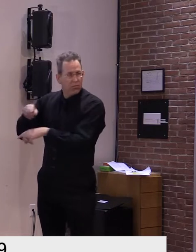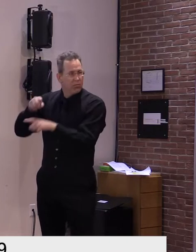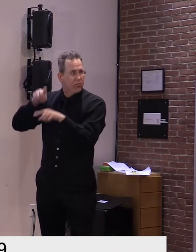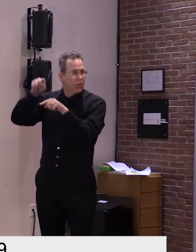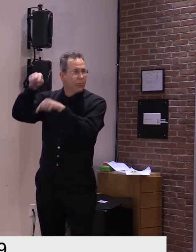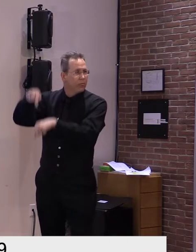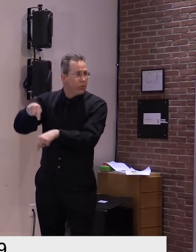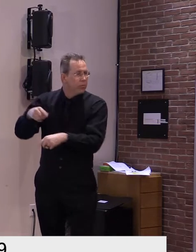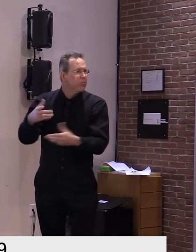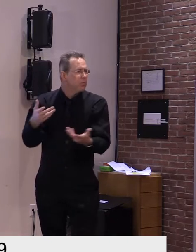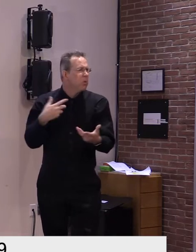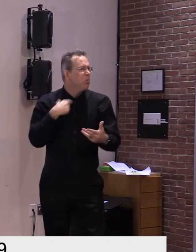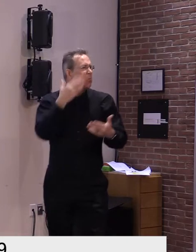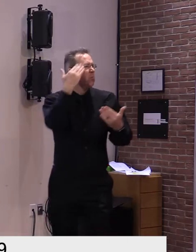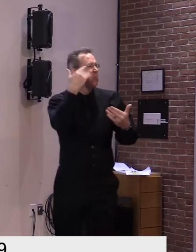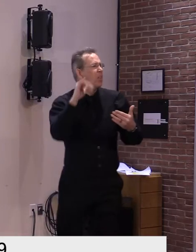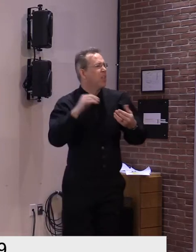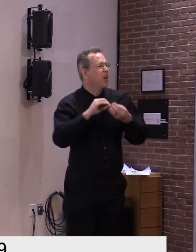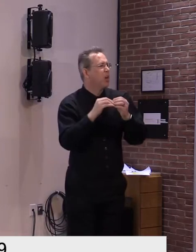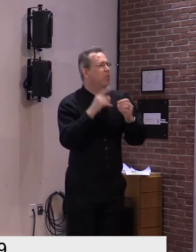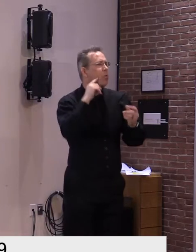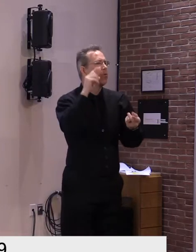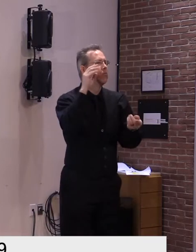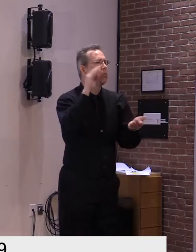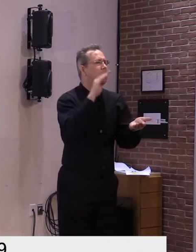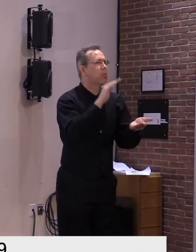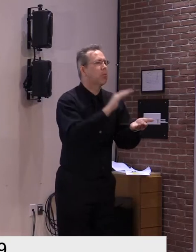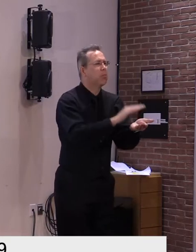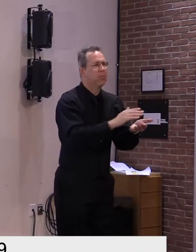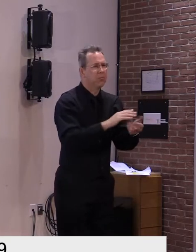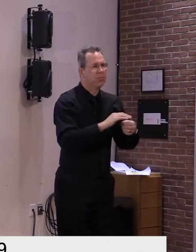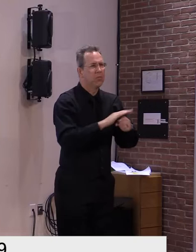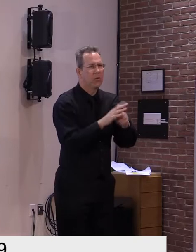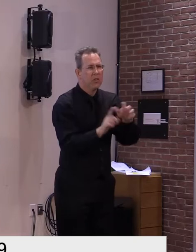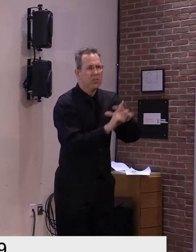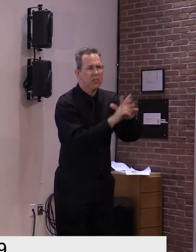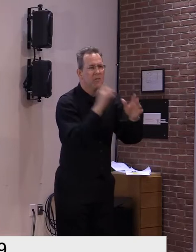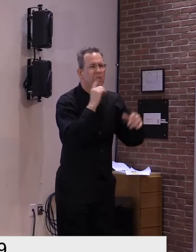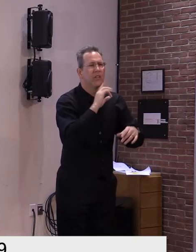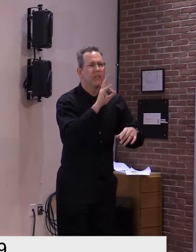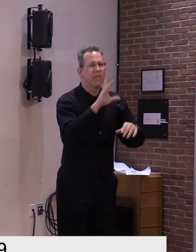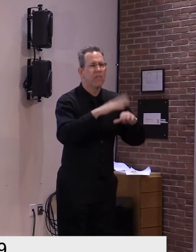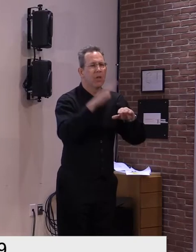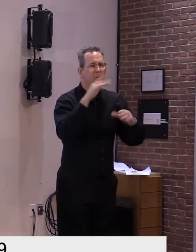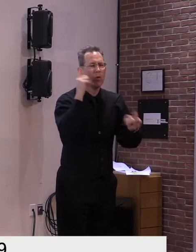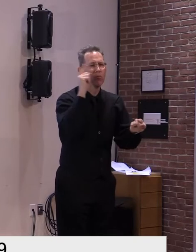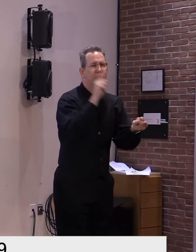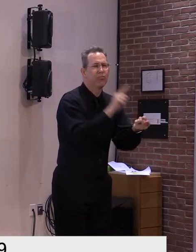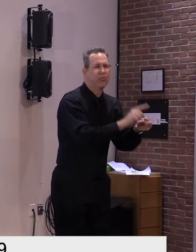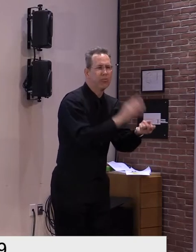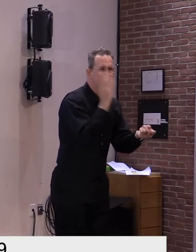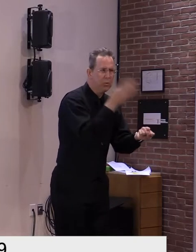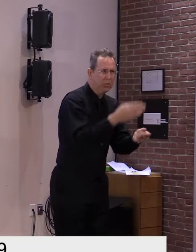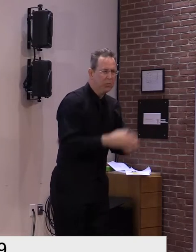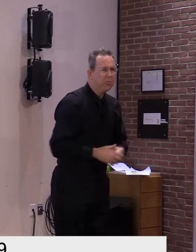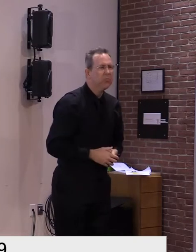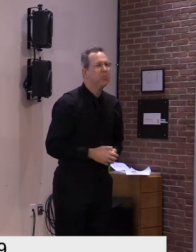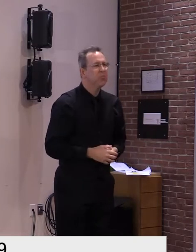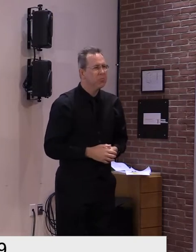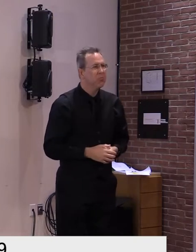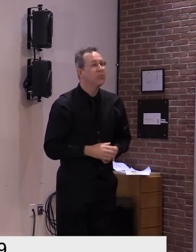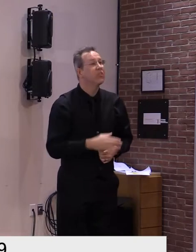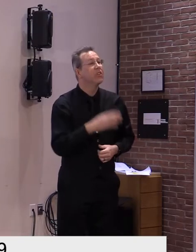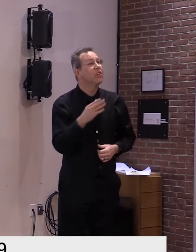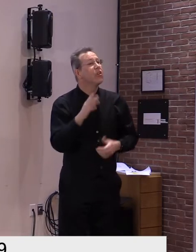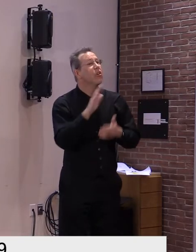we anticipate to see fewer cases among this age group also in the weeks to come. Turning to college cases, we see that we're